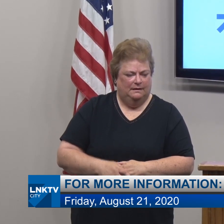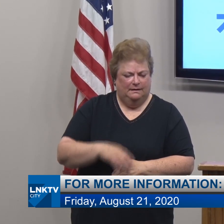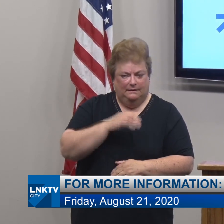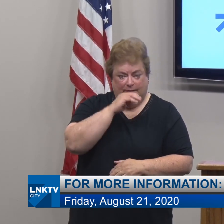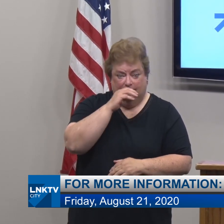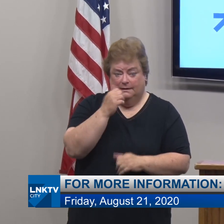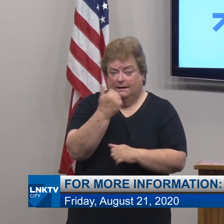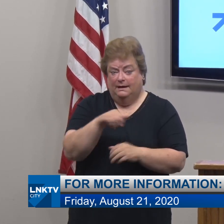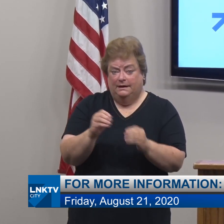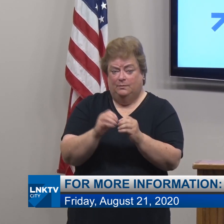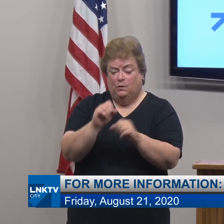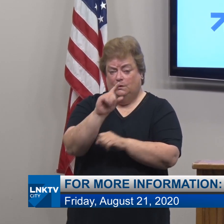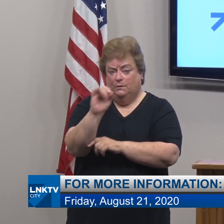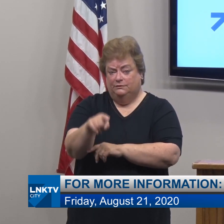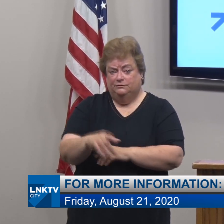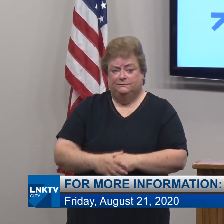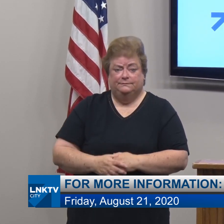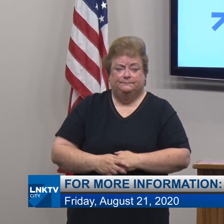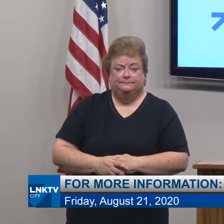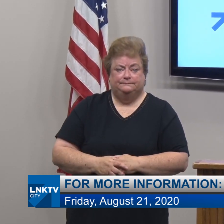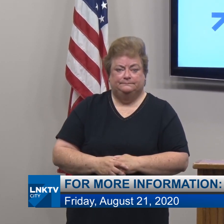Any other questions?